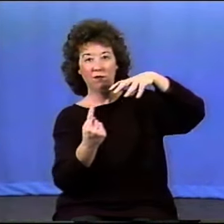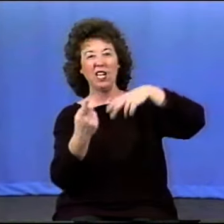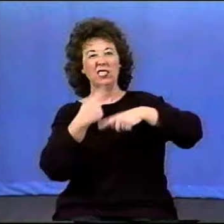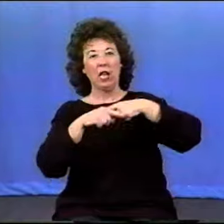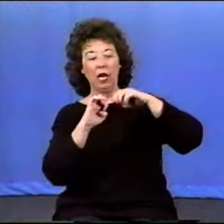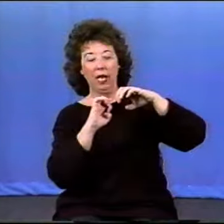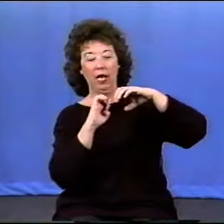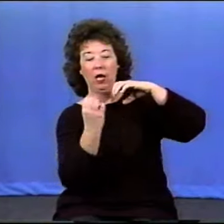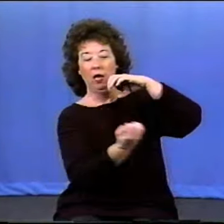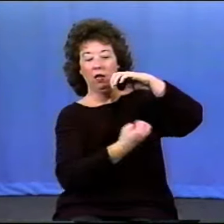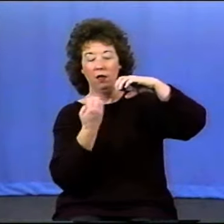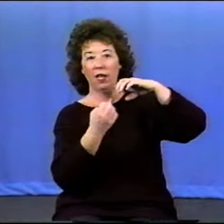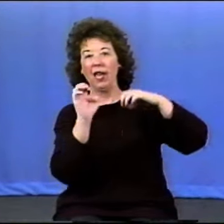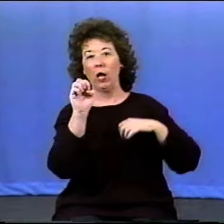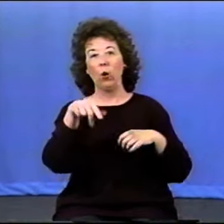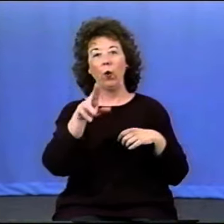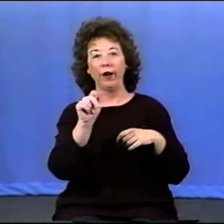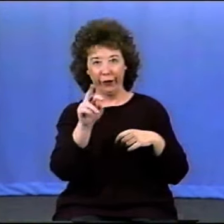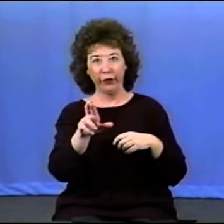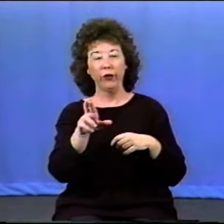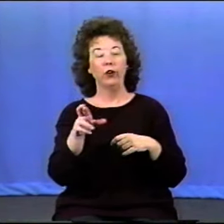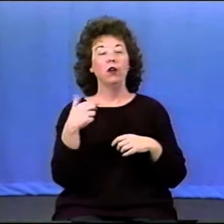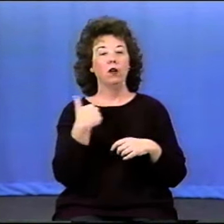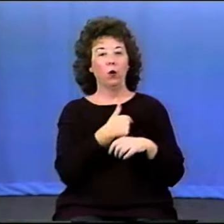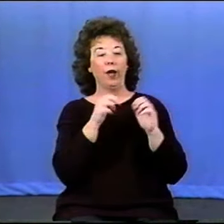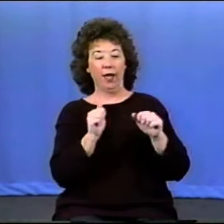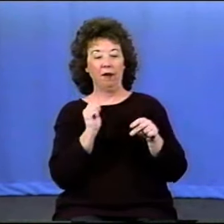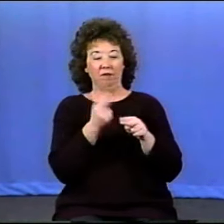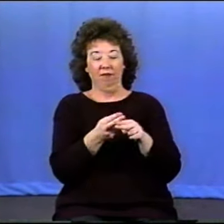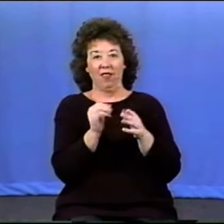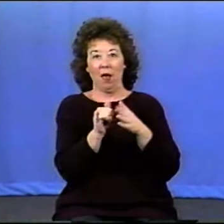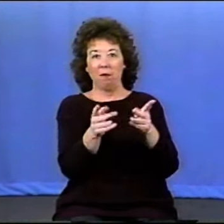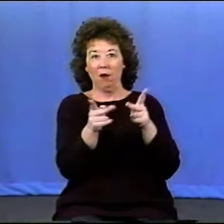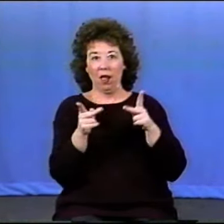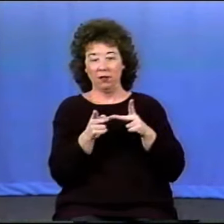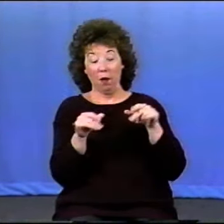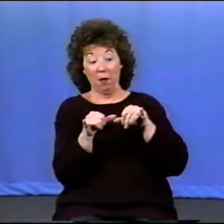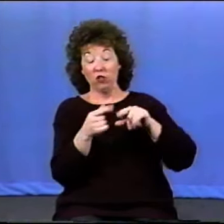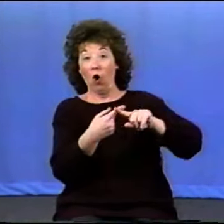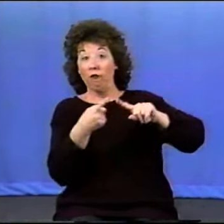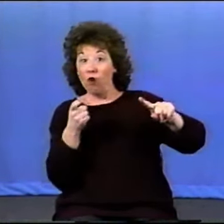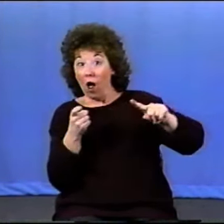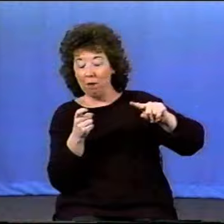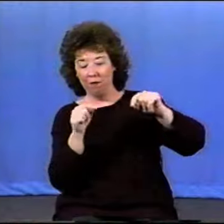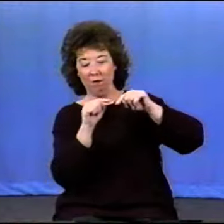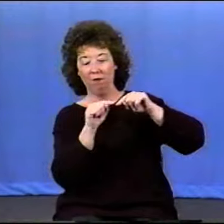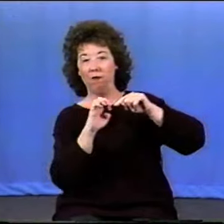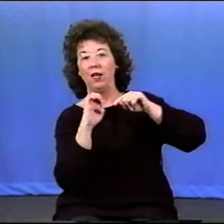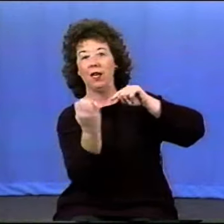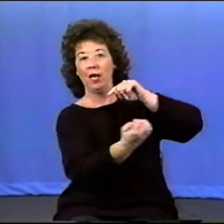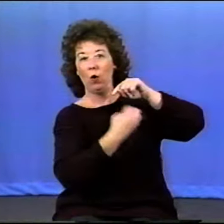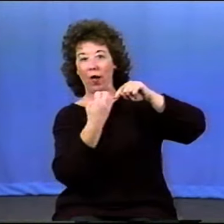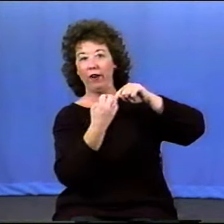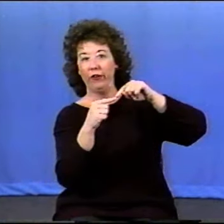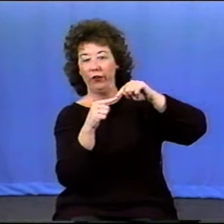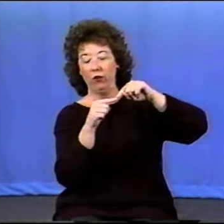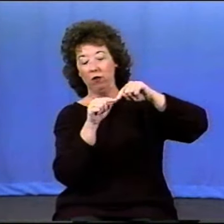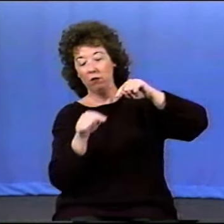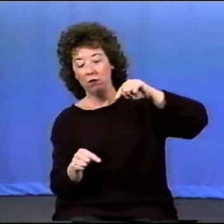where a particular spot on the Earth's surface is in terms of its distance north or south of the equator.